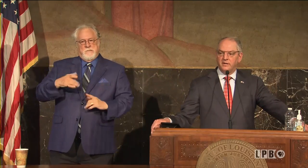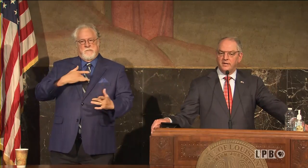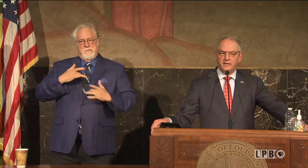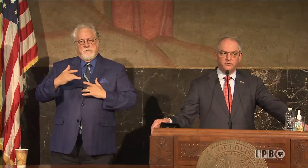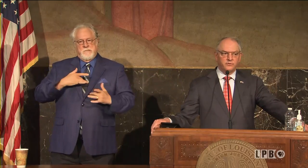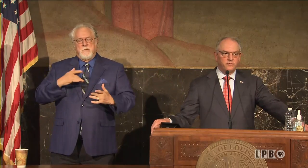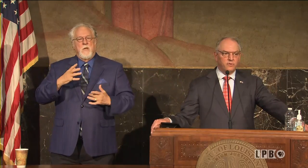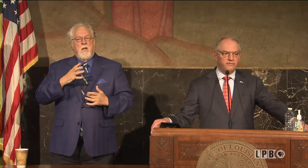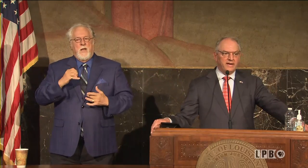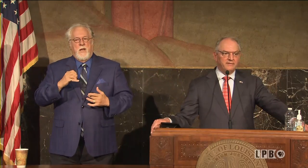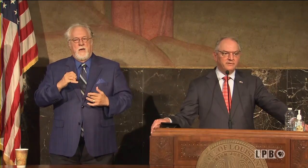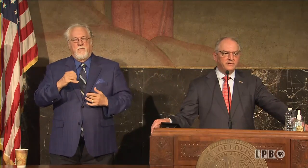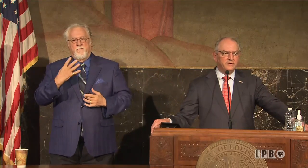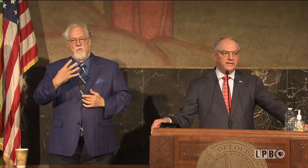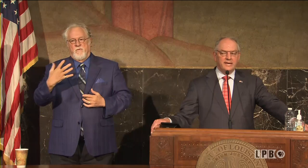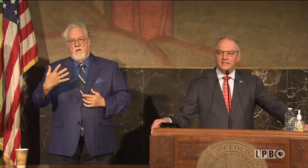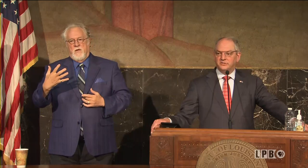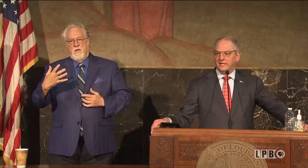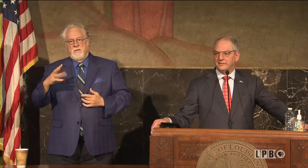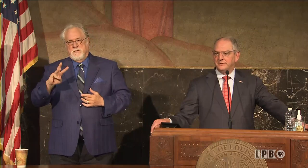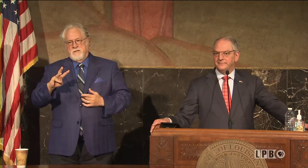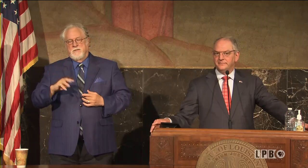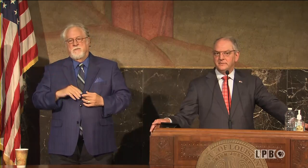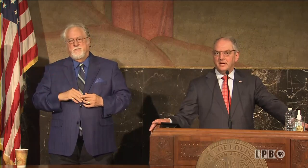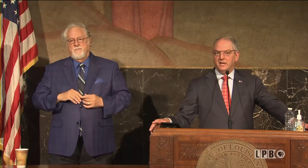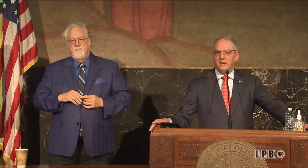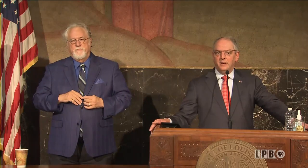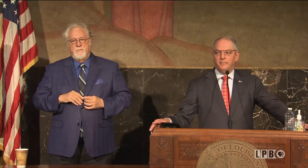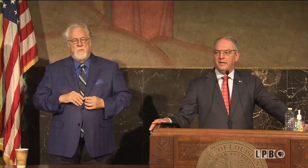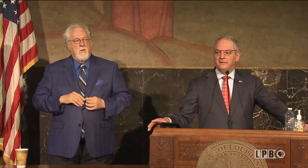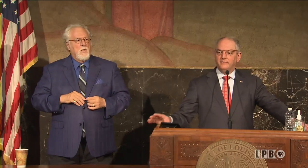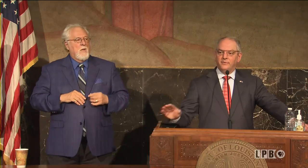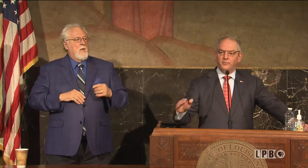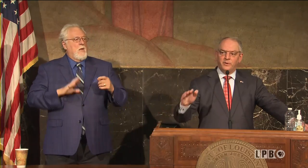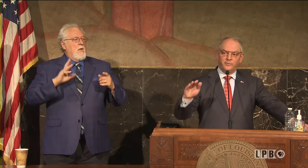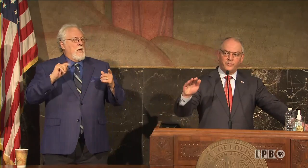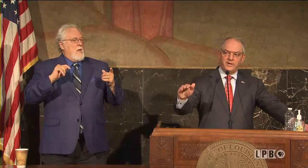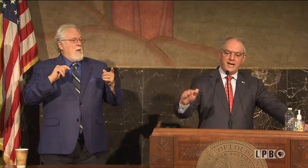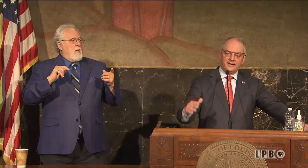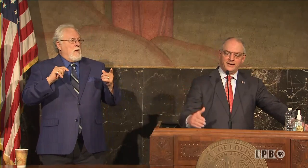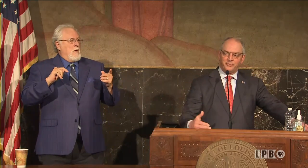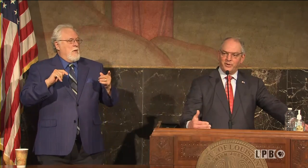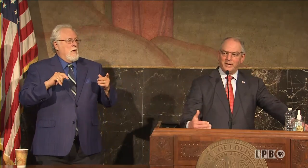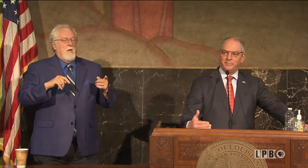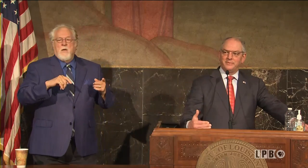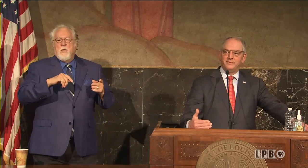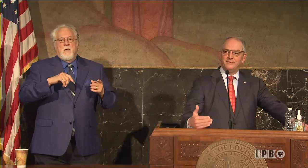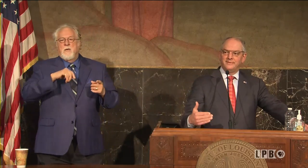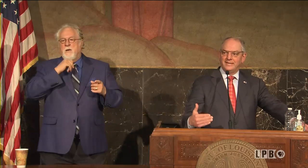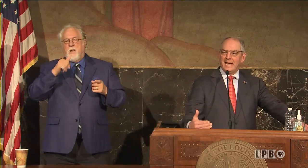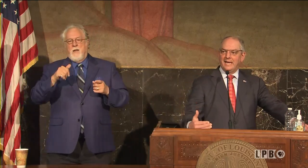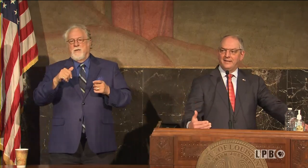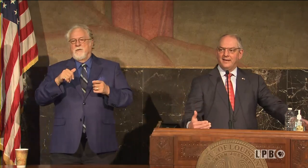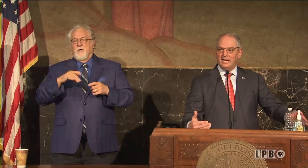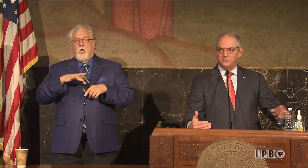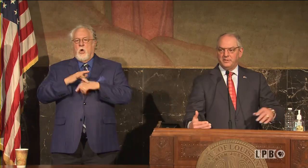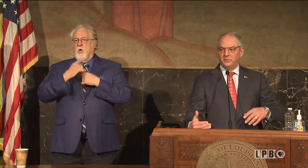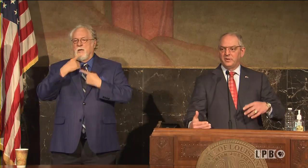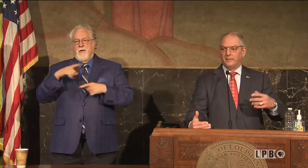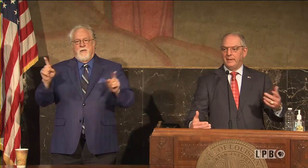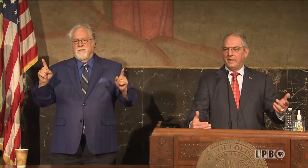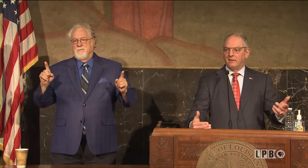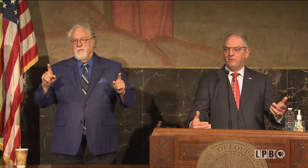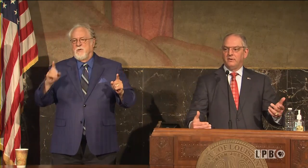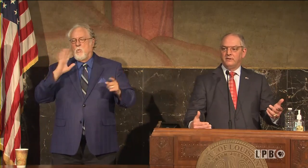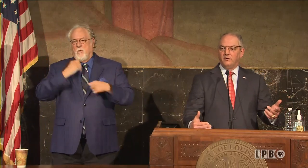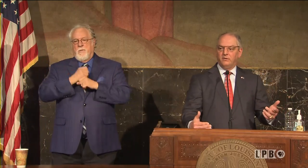concerning, and those are 4, 5, and 6. But we're not going to preempt today the announcement that we're